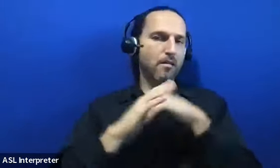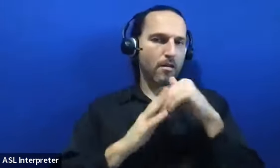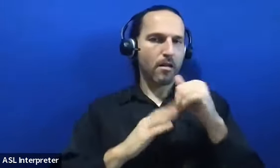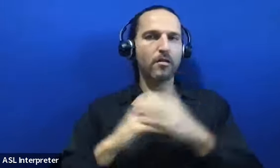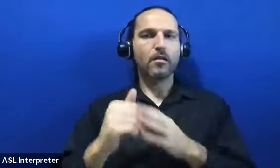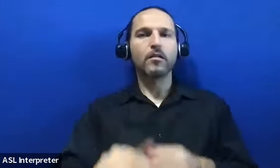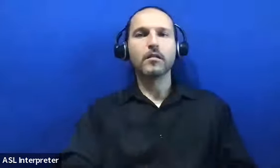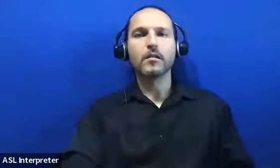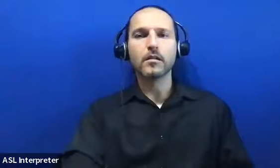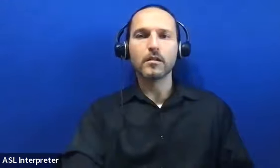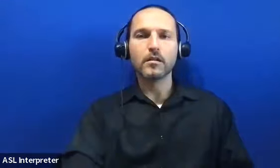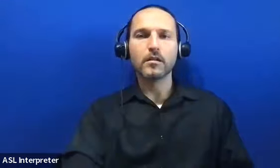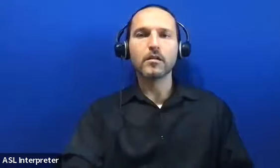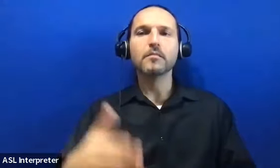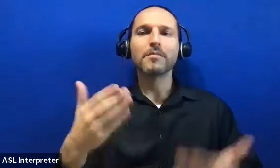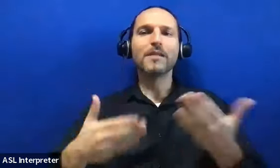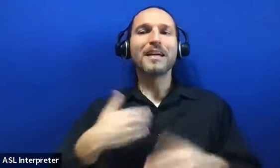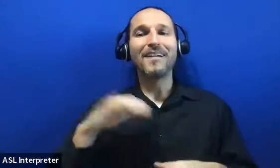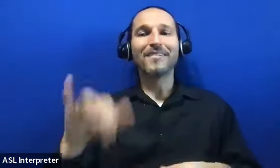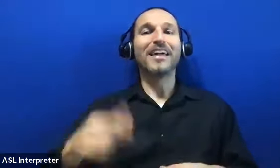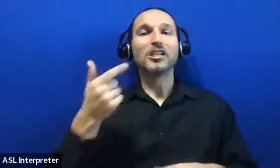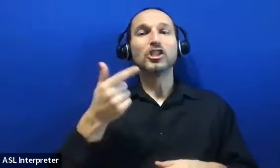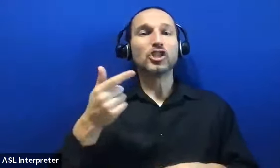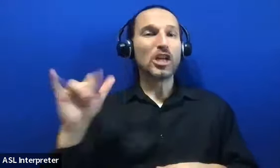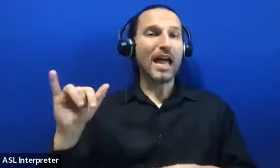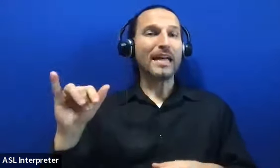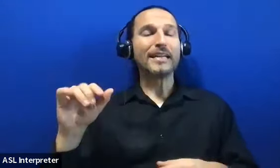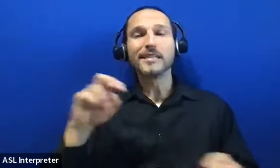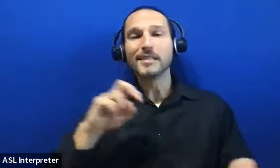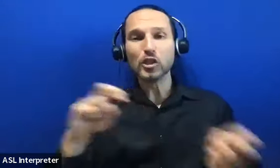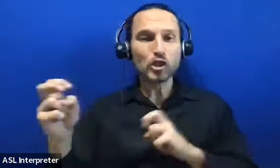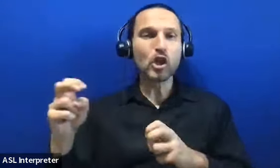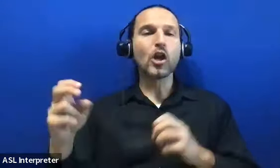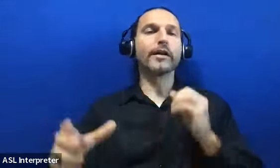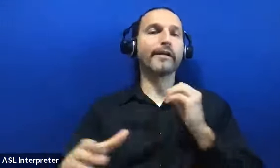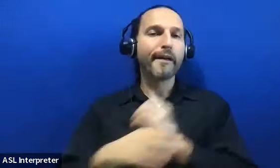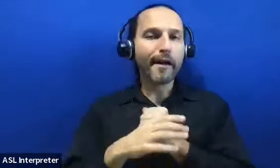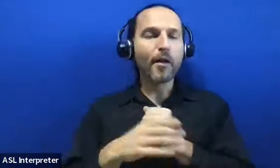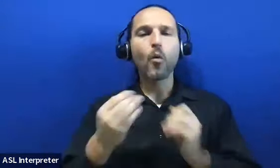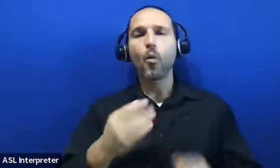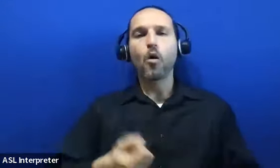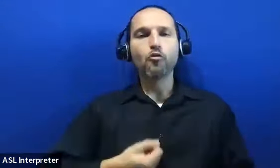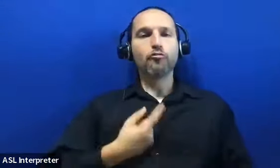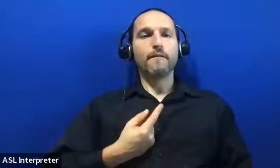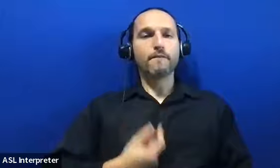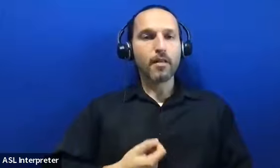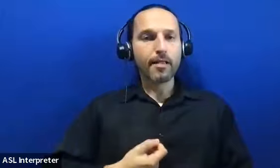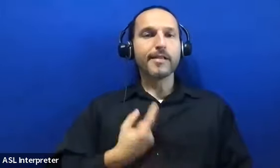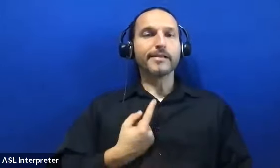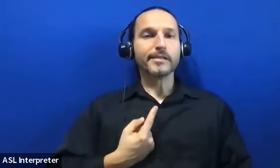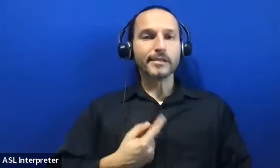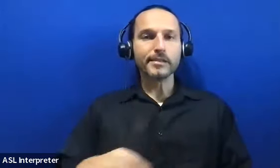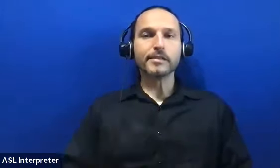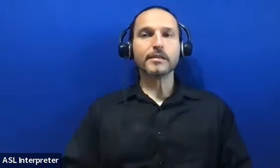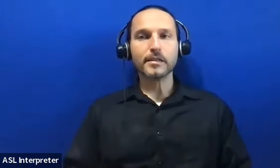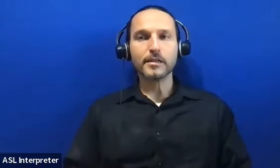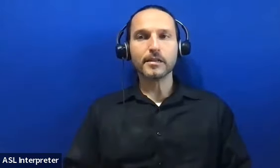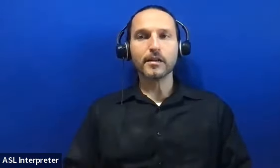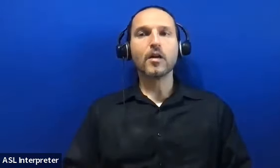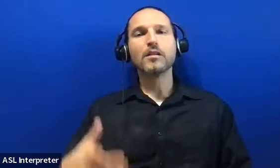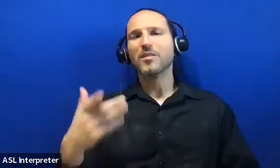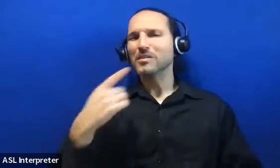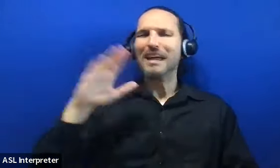have gastrointestinal issues, things like constipation or reflux, and they just